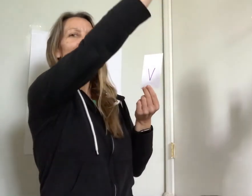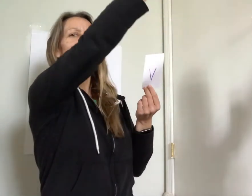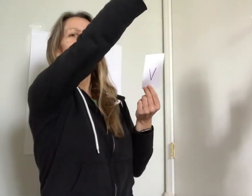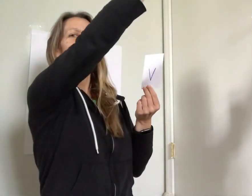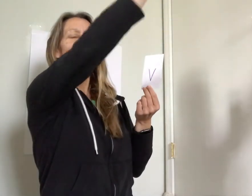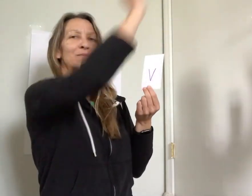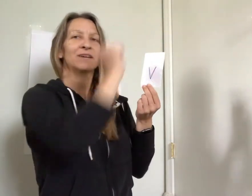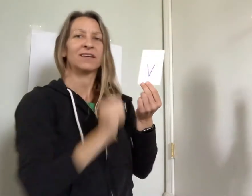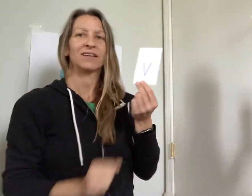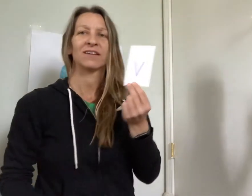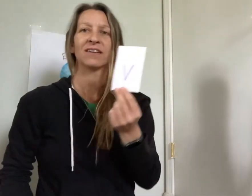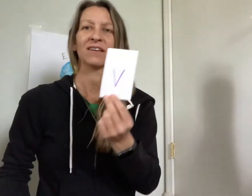Back up.